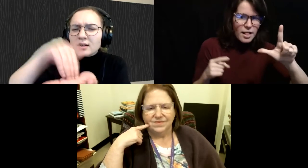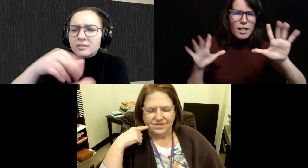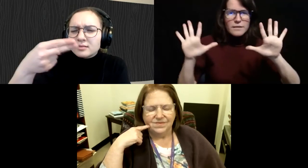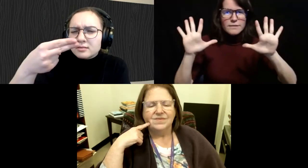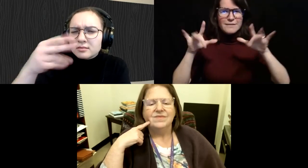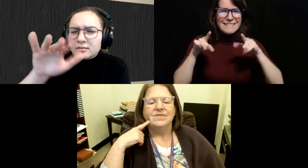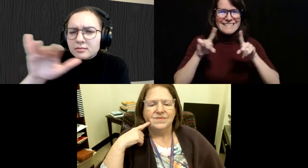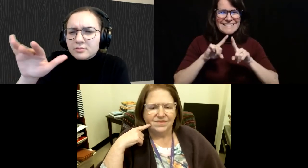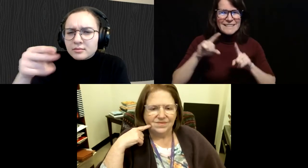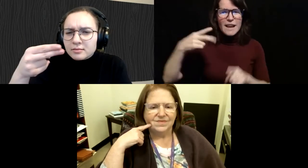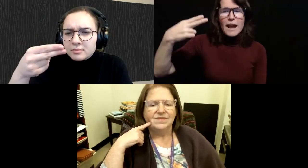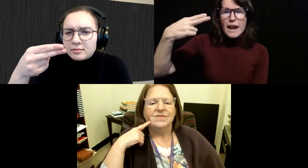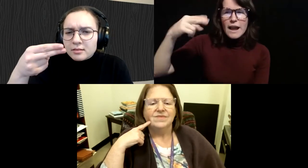Brielle, help me out with that one.